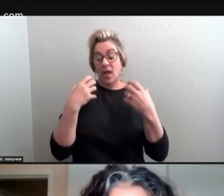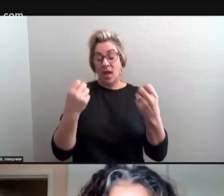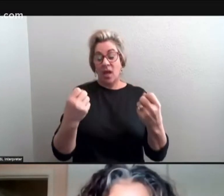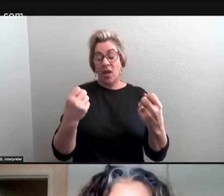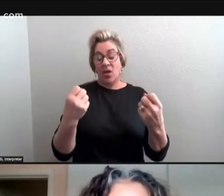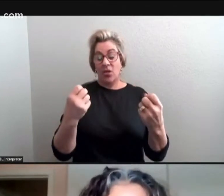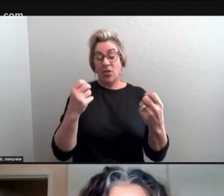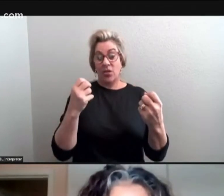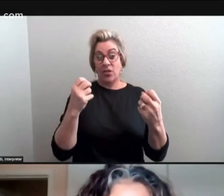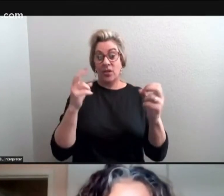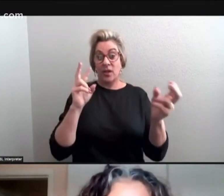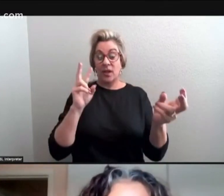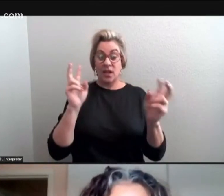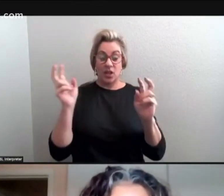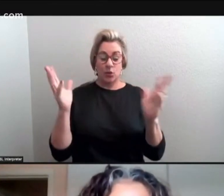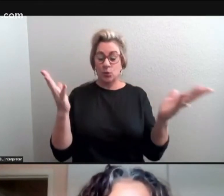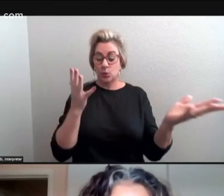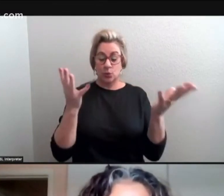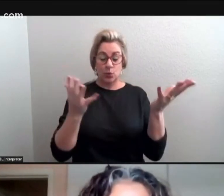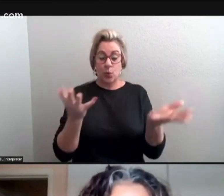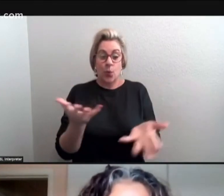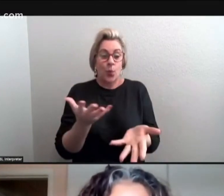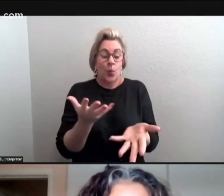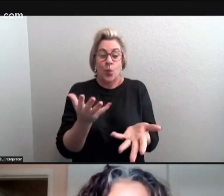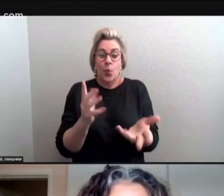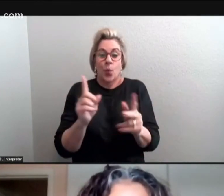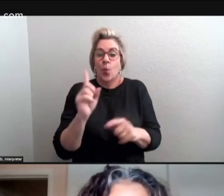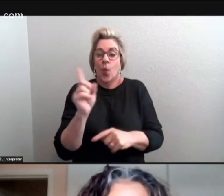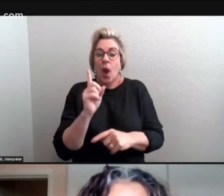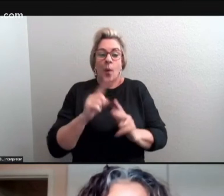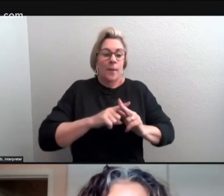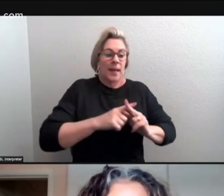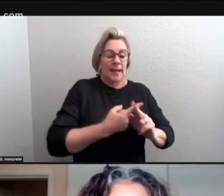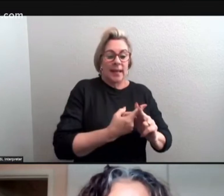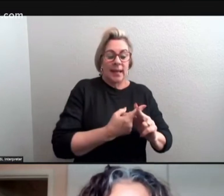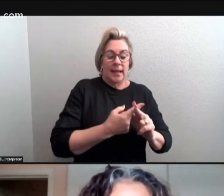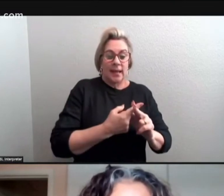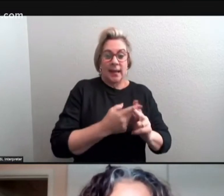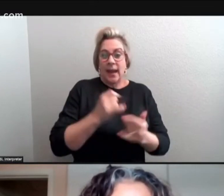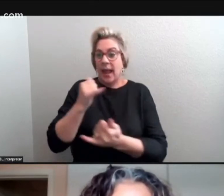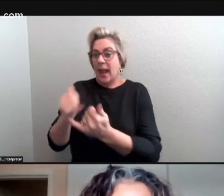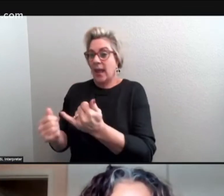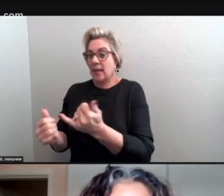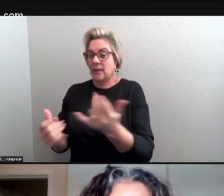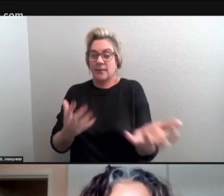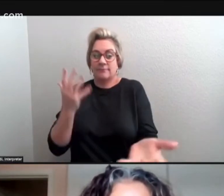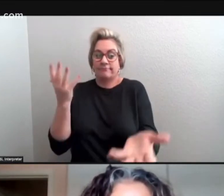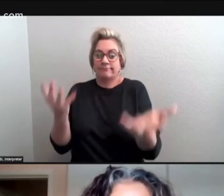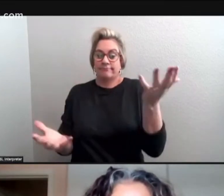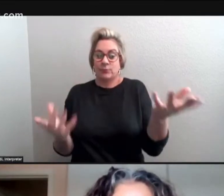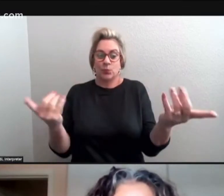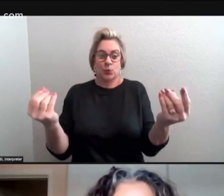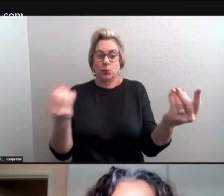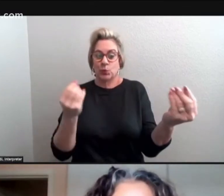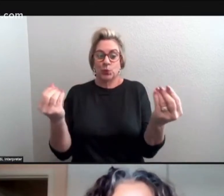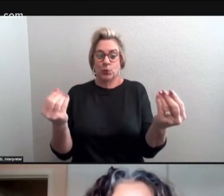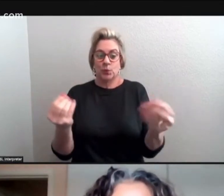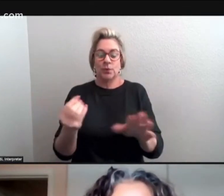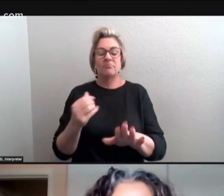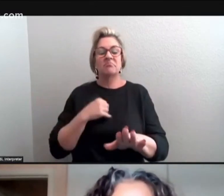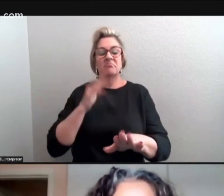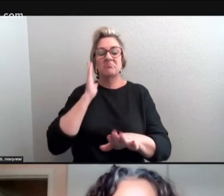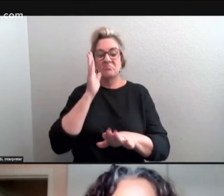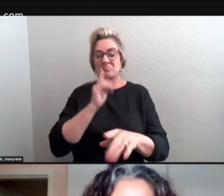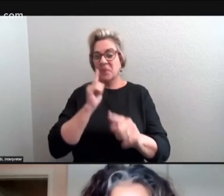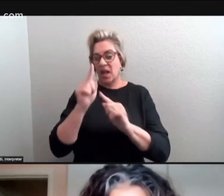guess I'd give all of you a stab at where do we begin and end? What's the alpha and the omega here? So I'll just take it